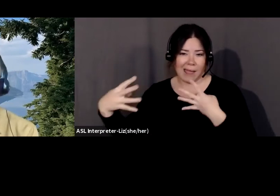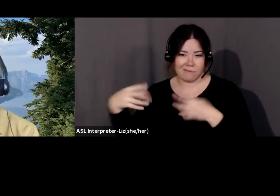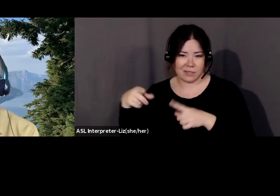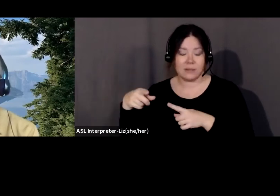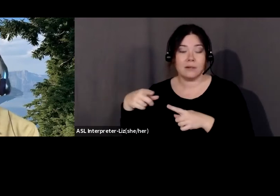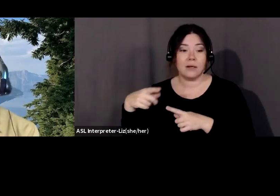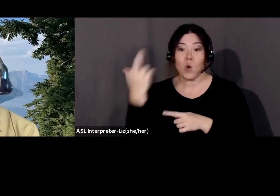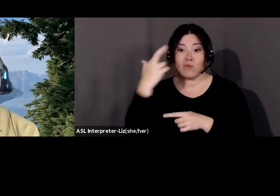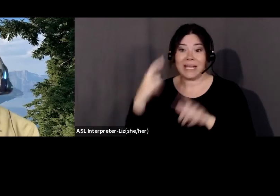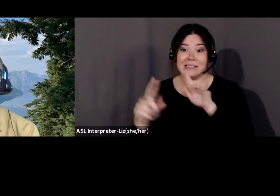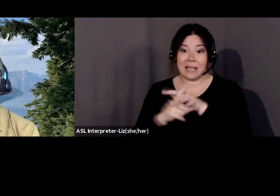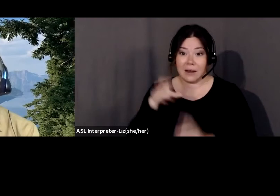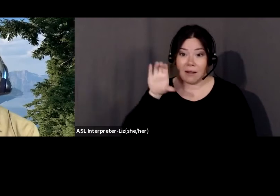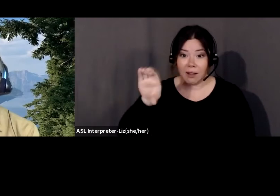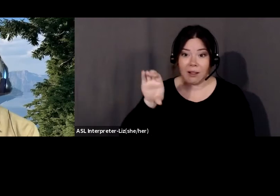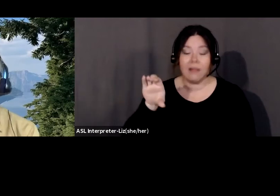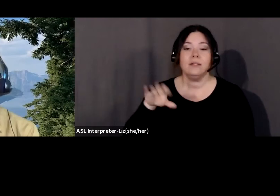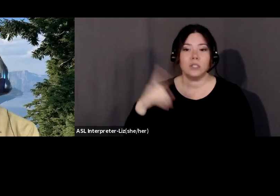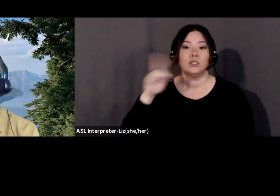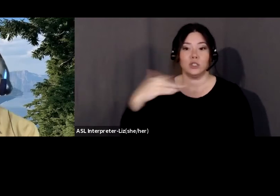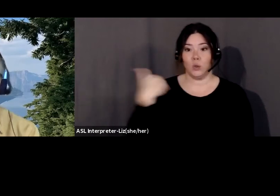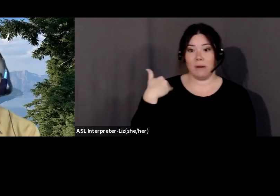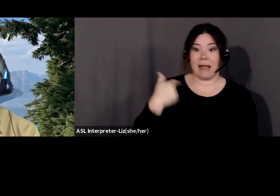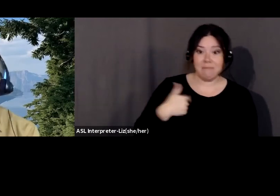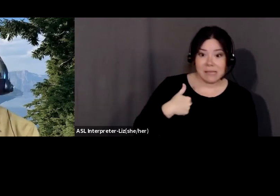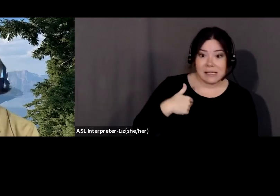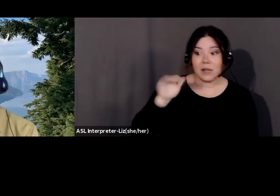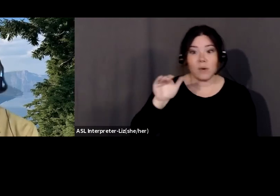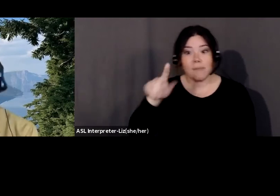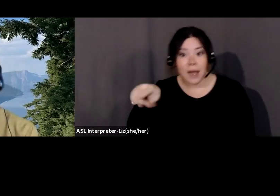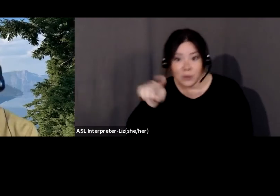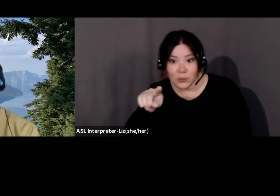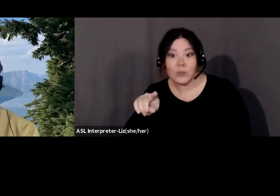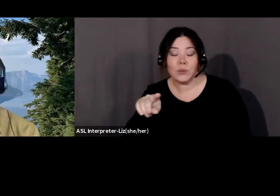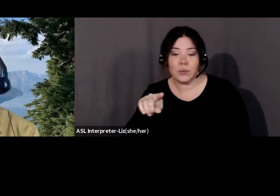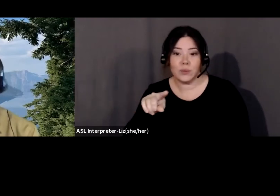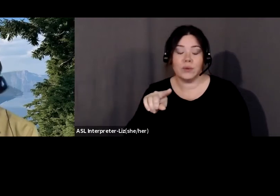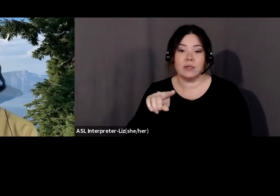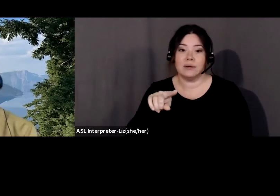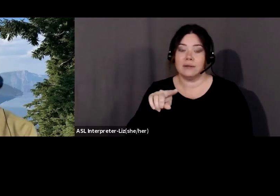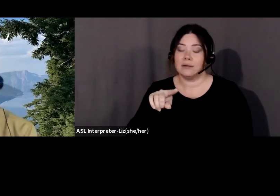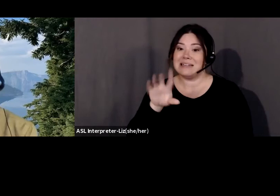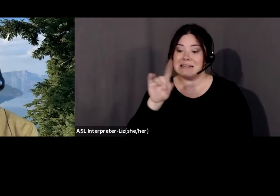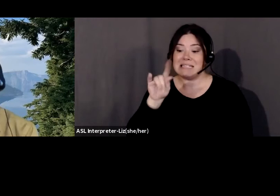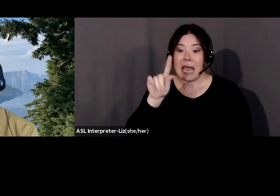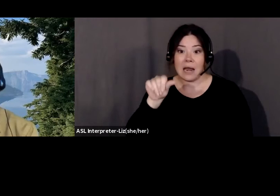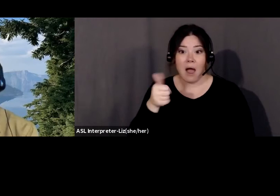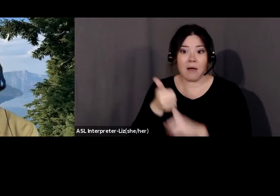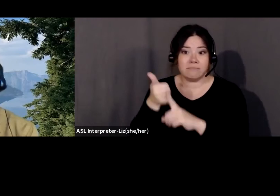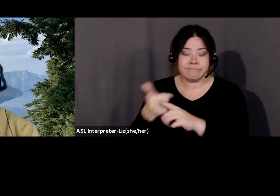to remind me and to remind you how important data is.